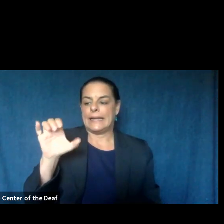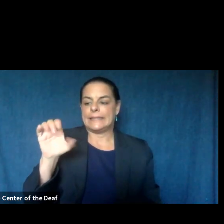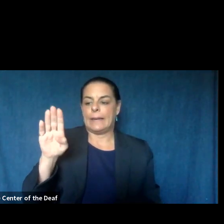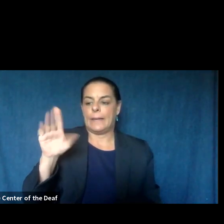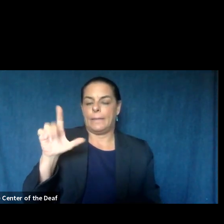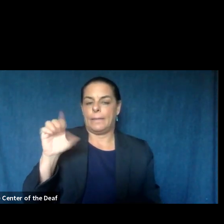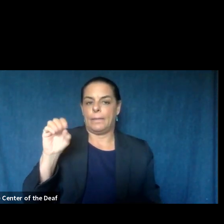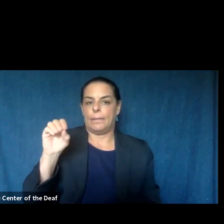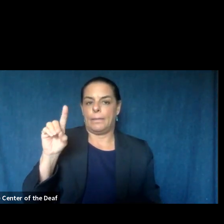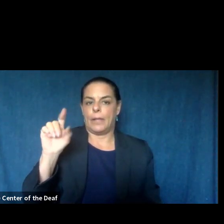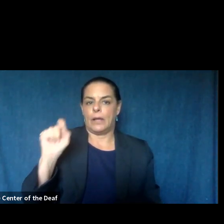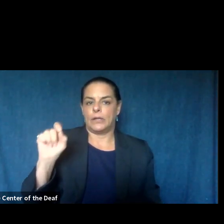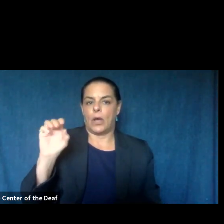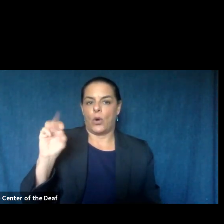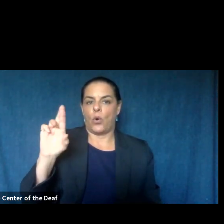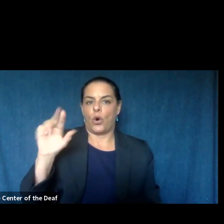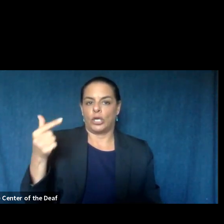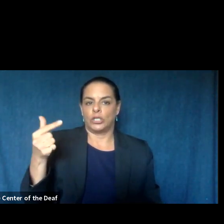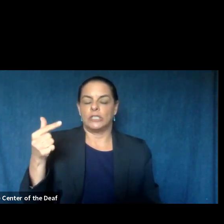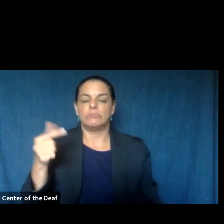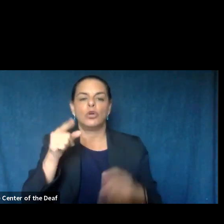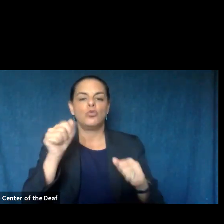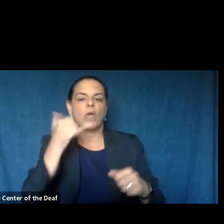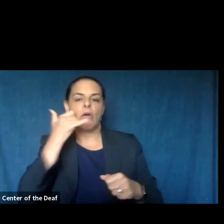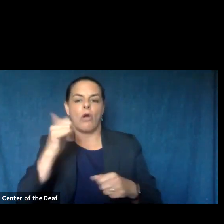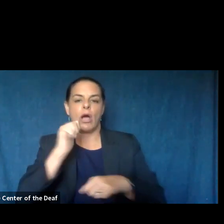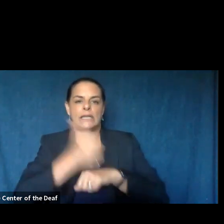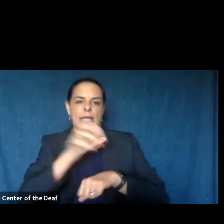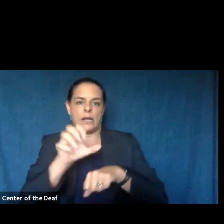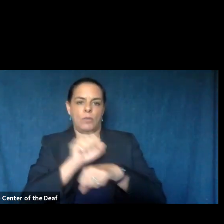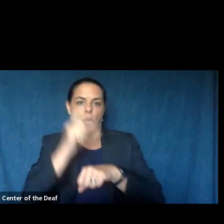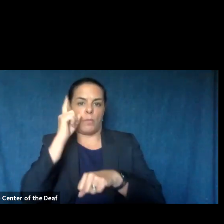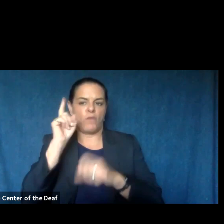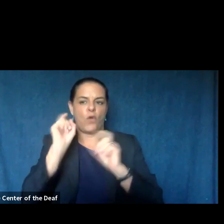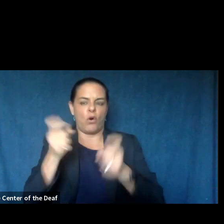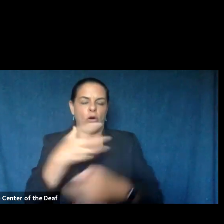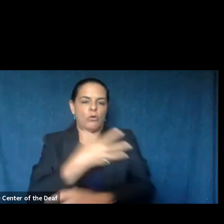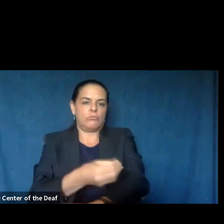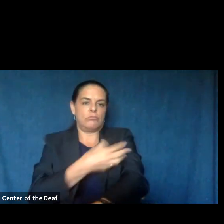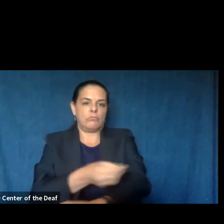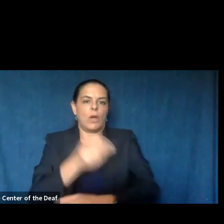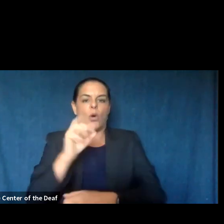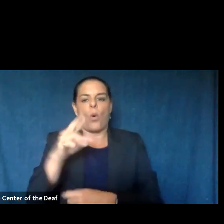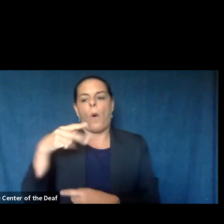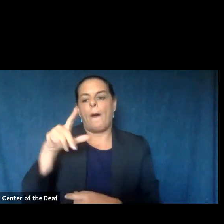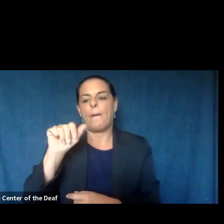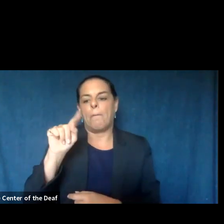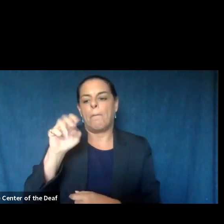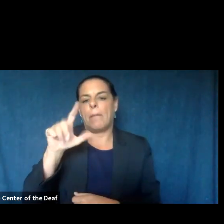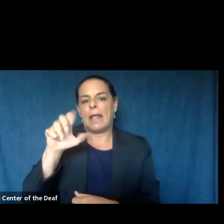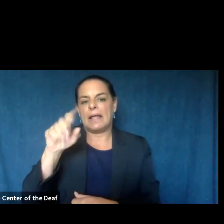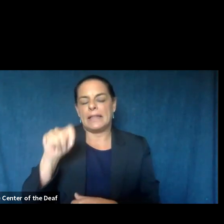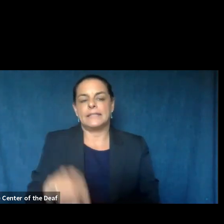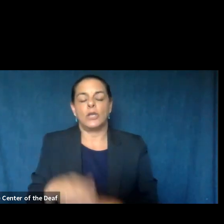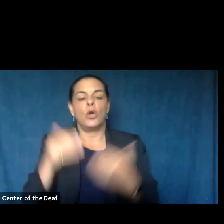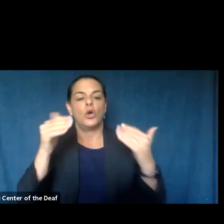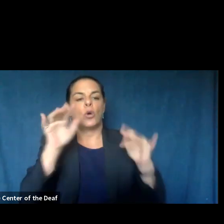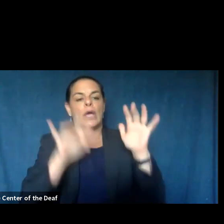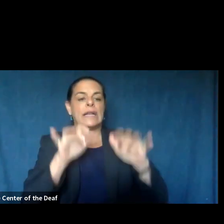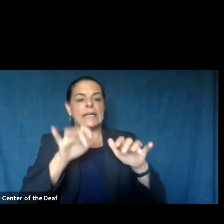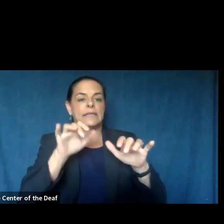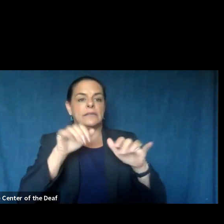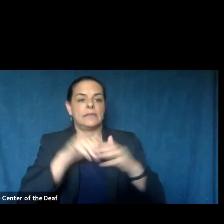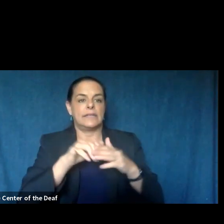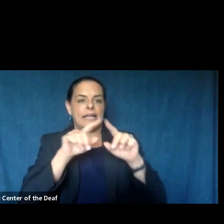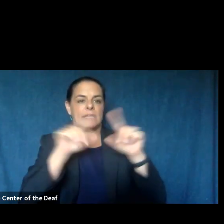medicblood.org. Great, thank you, Dr. Gray. Go ahead and type your questions in, and we'll have Charity and Dr. Gray answer some questions now. If you